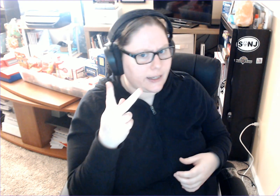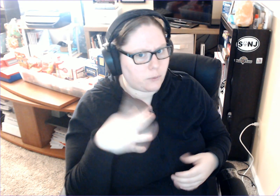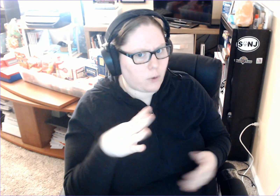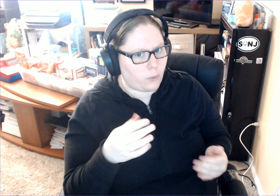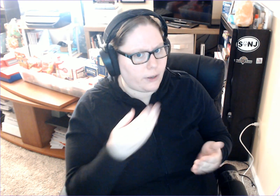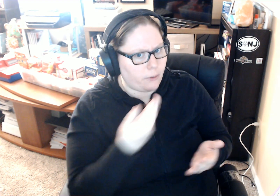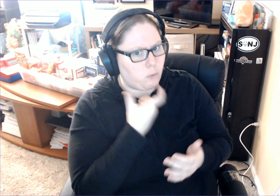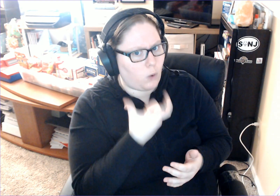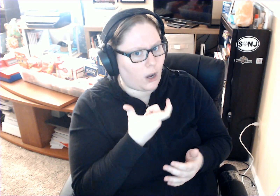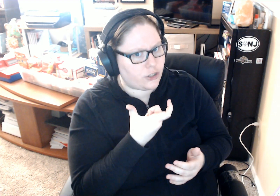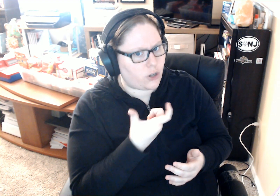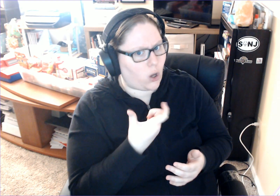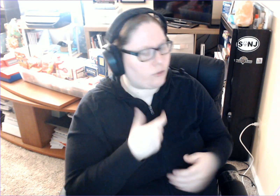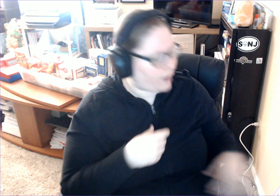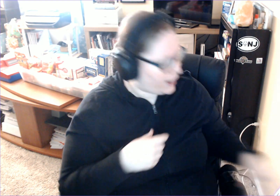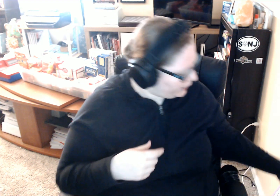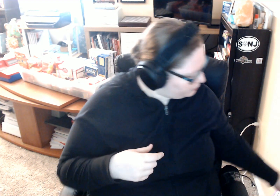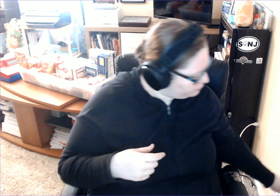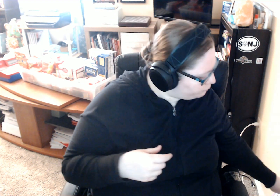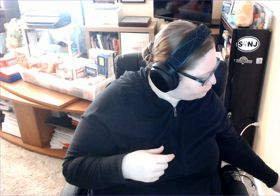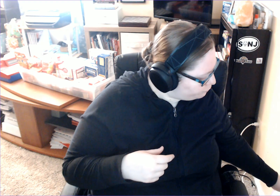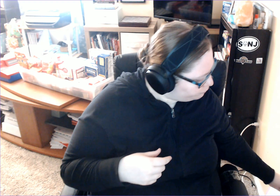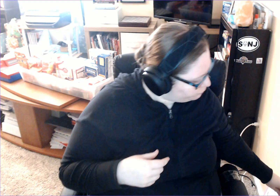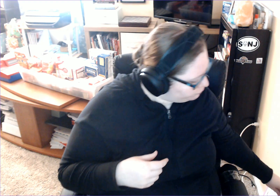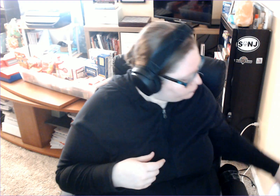we watched already.